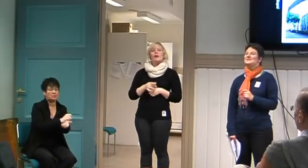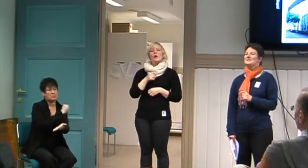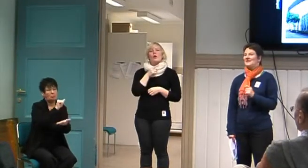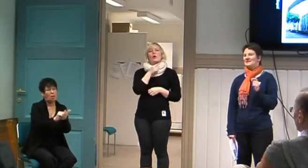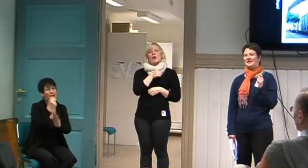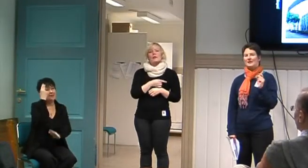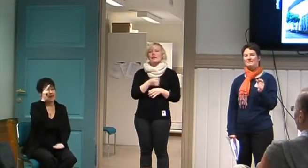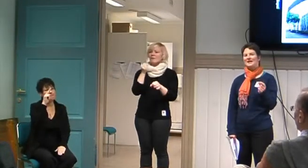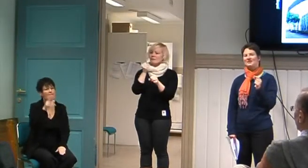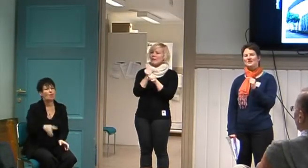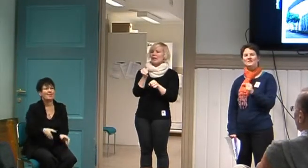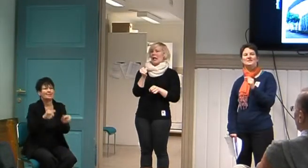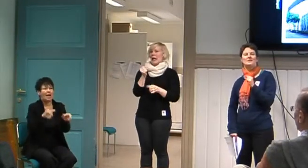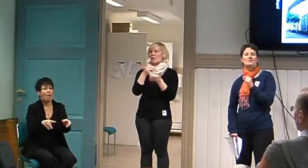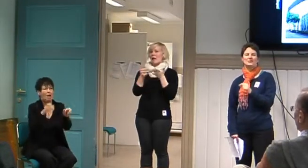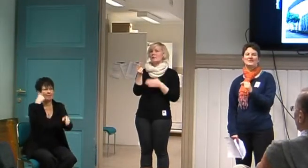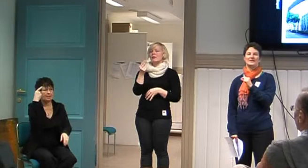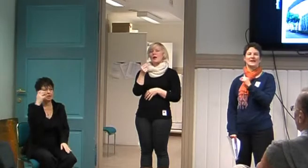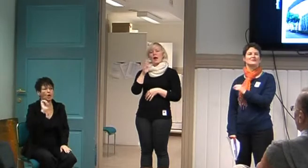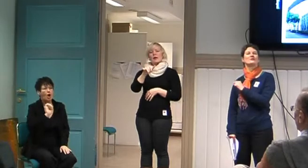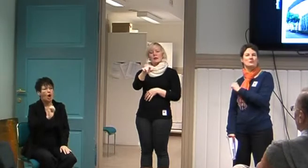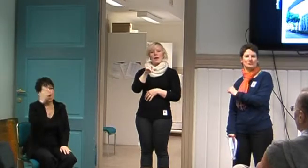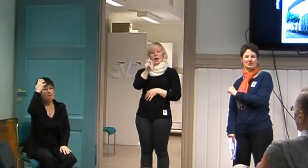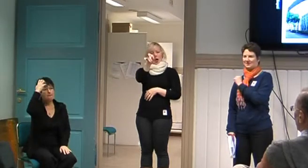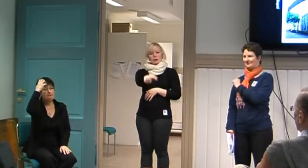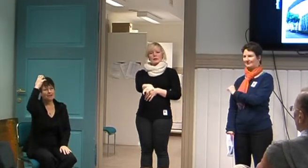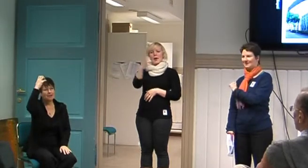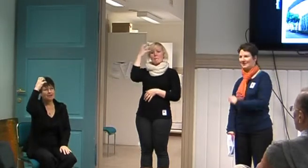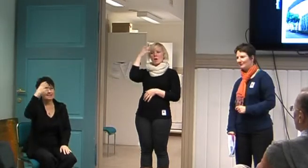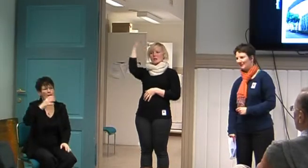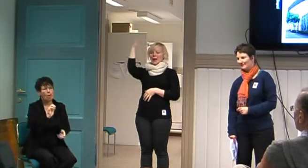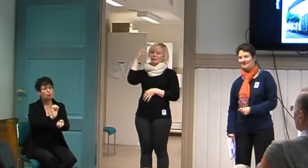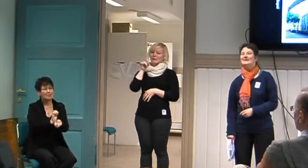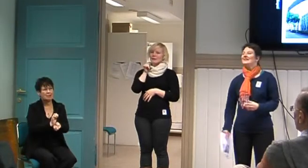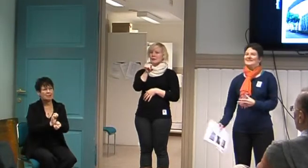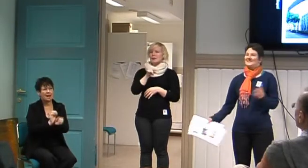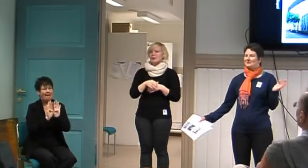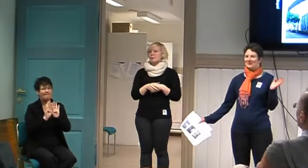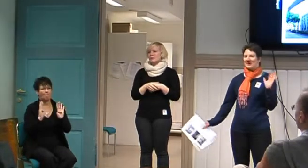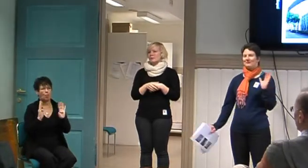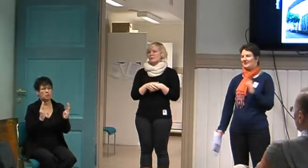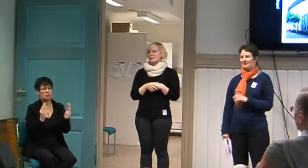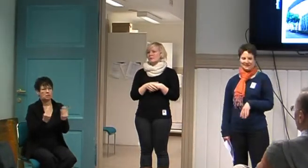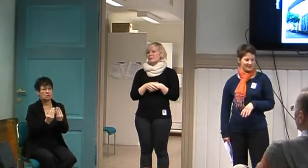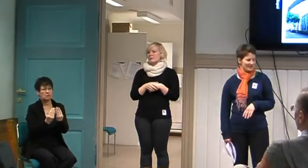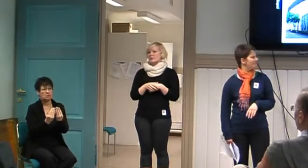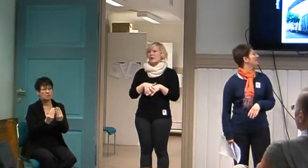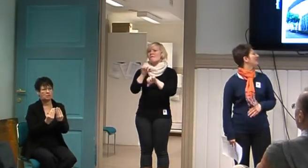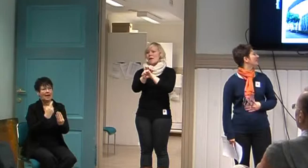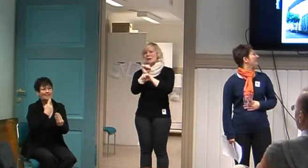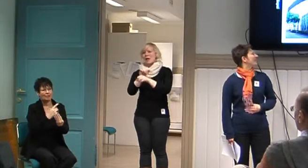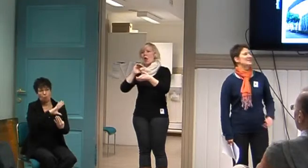of London is Her Majesty's Prison and Fortress, the Tower of London. That tells you everything you need to